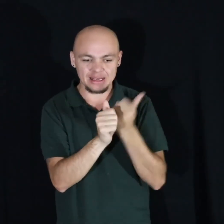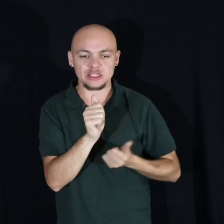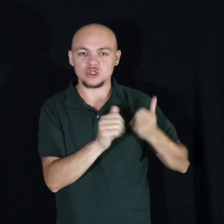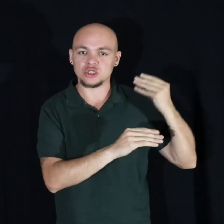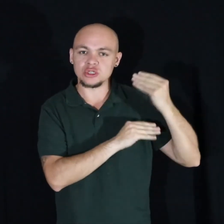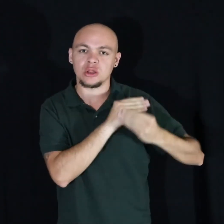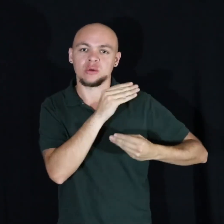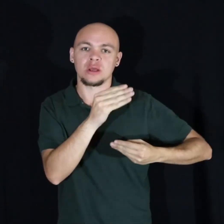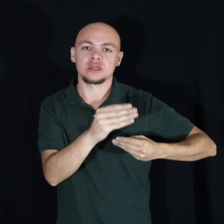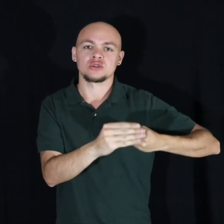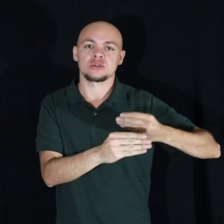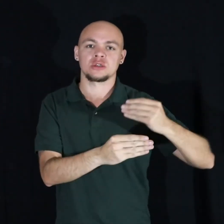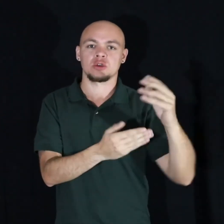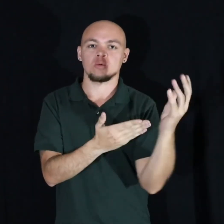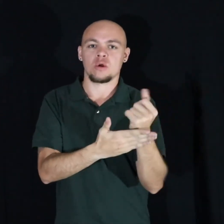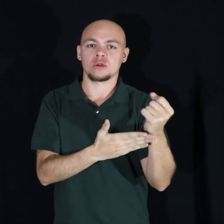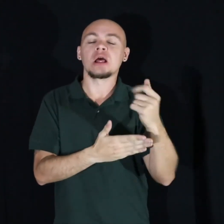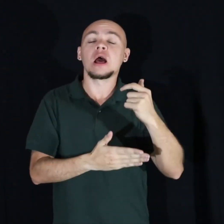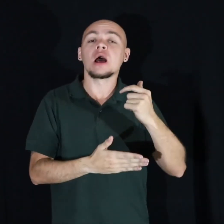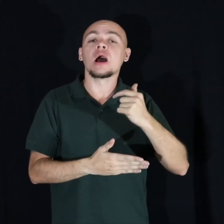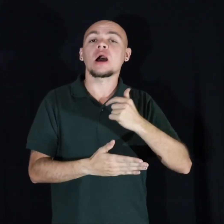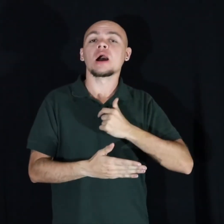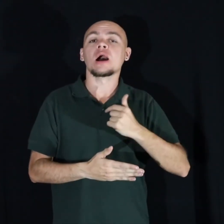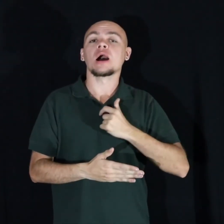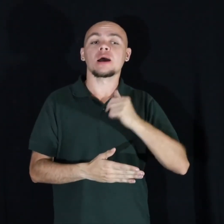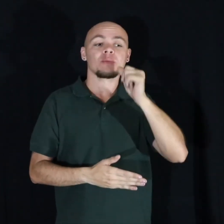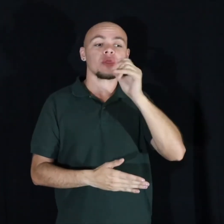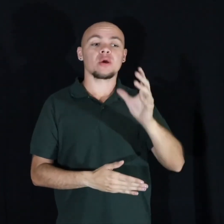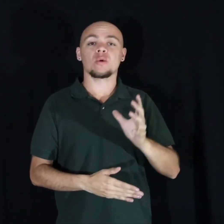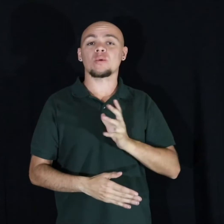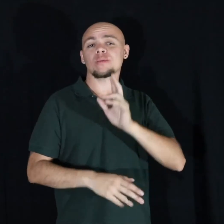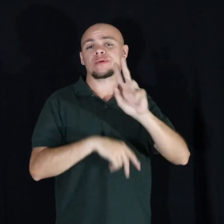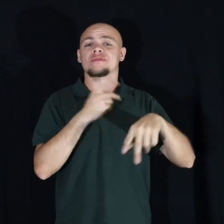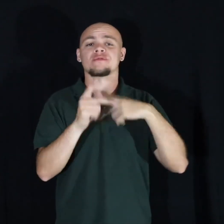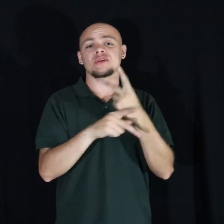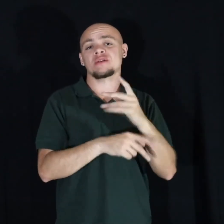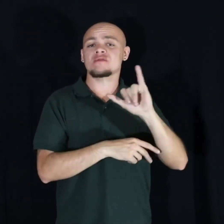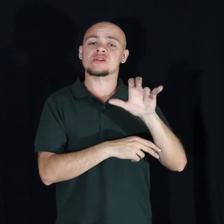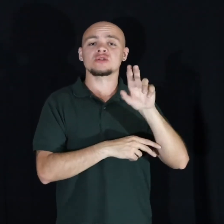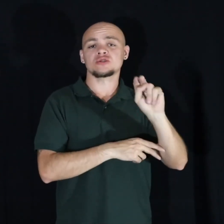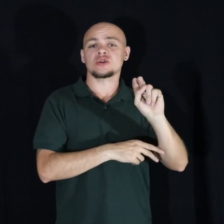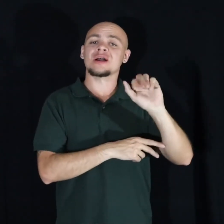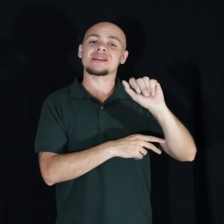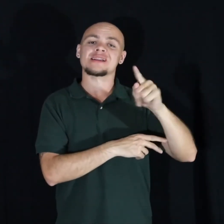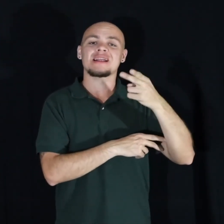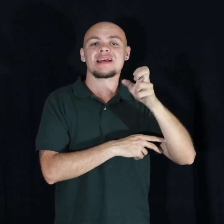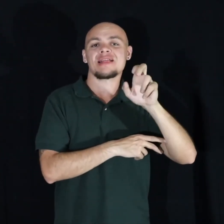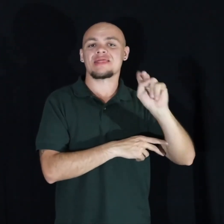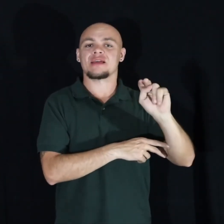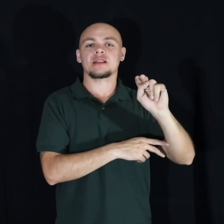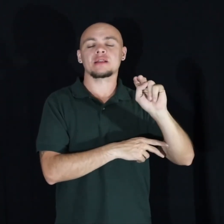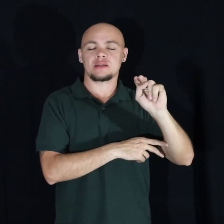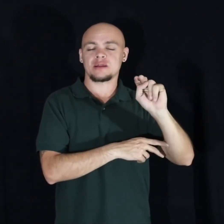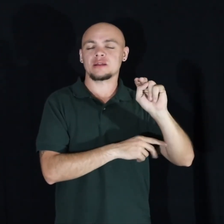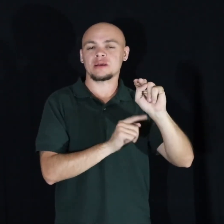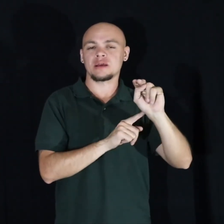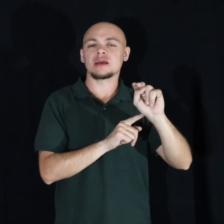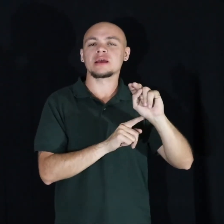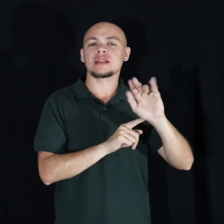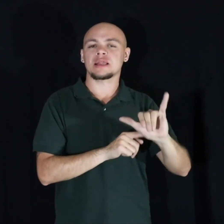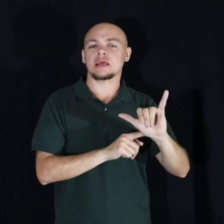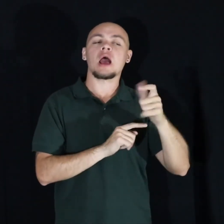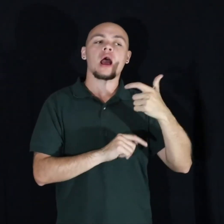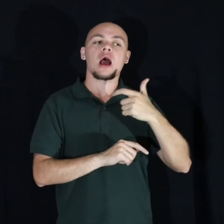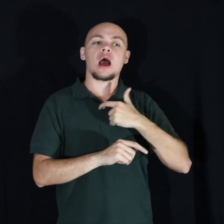generation. I am the female version of John Anthony Copeland. I will never let